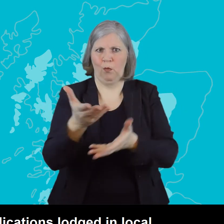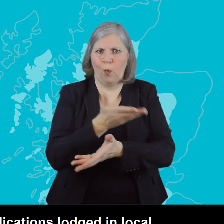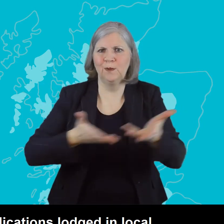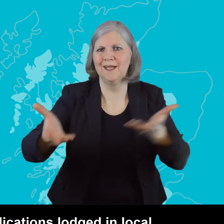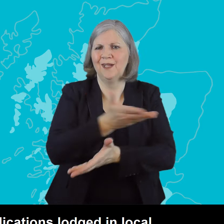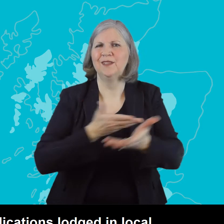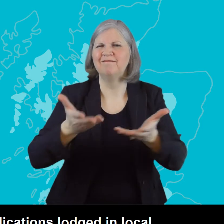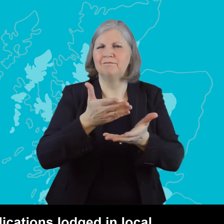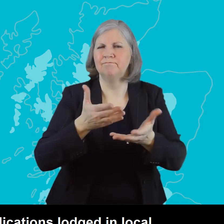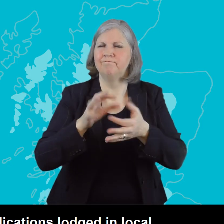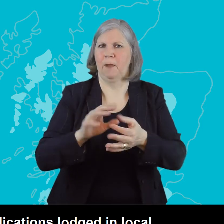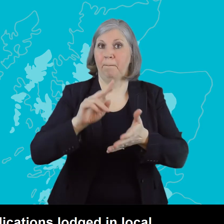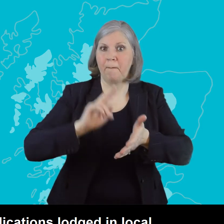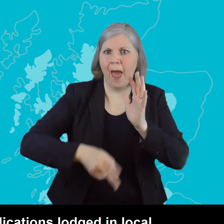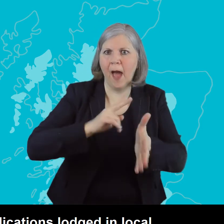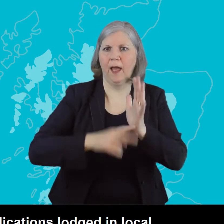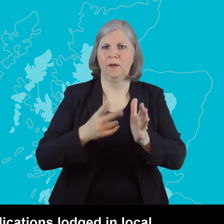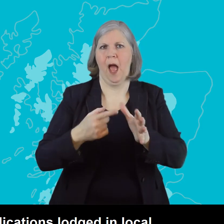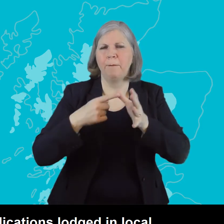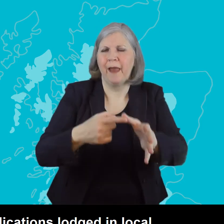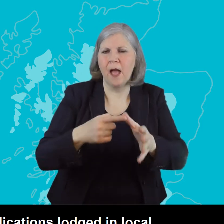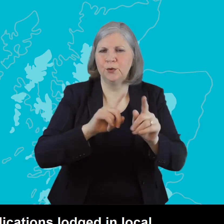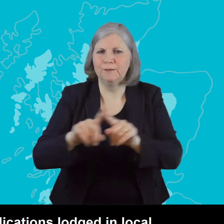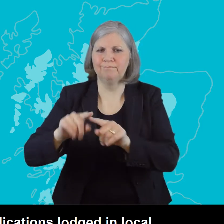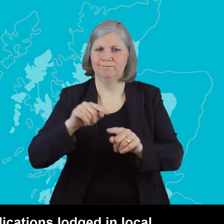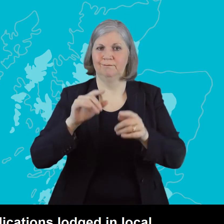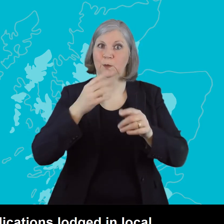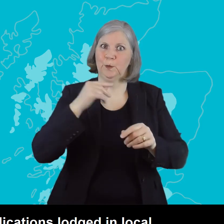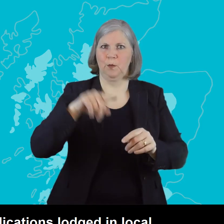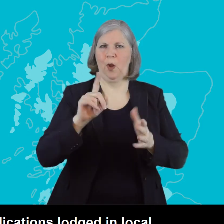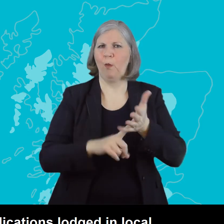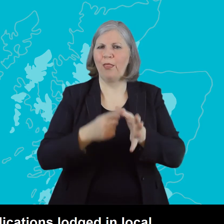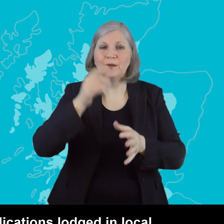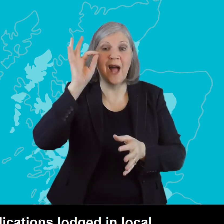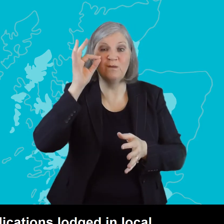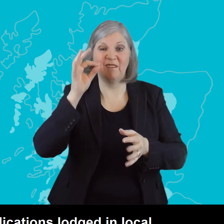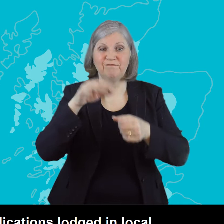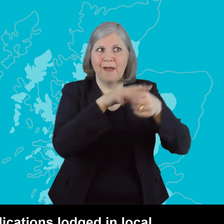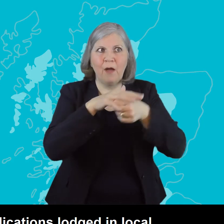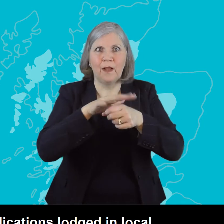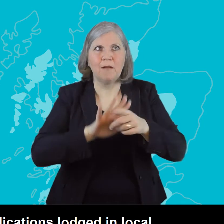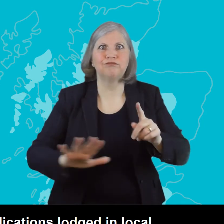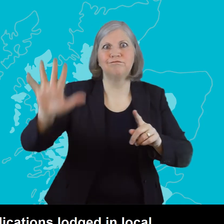contributors to consultations on planning applications lodged in local authority areas across Scotland.